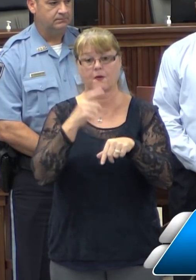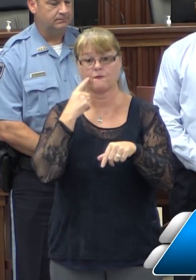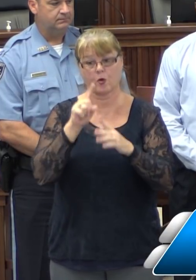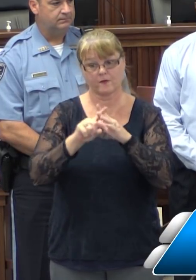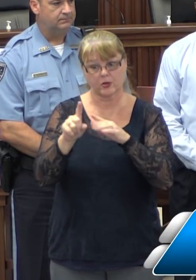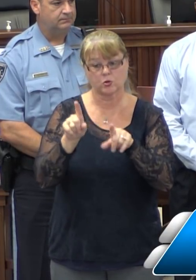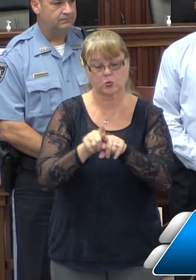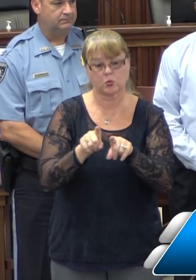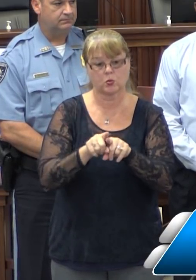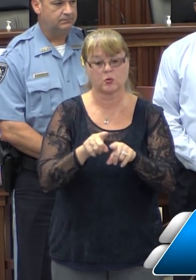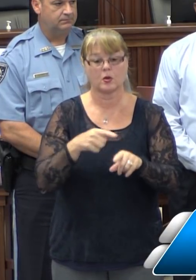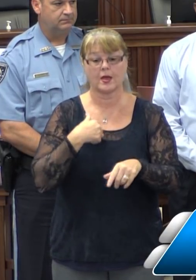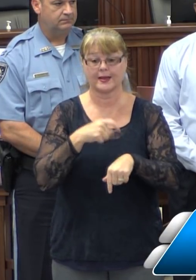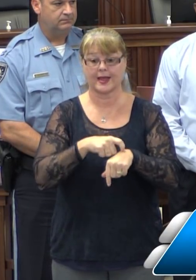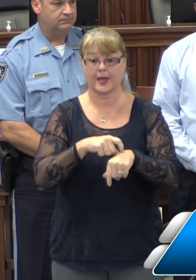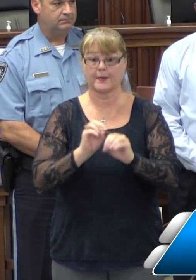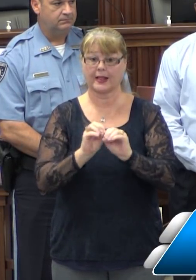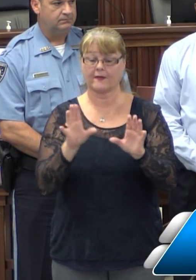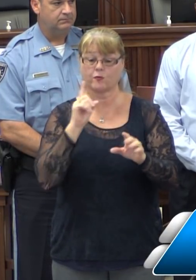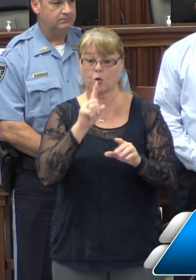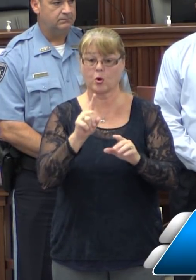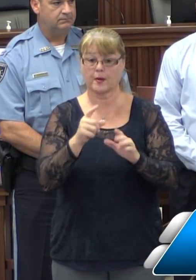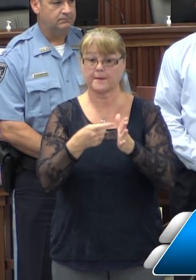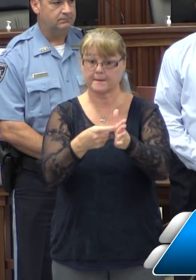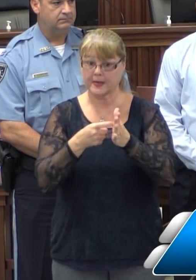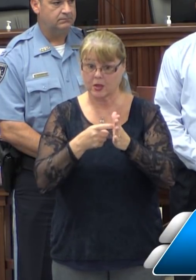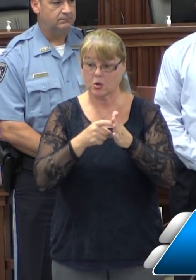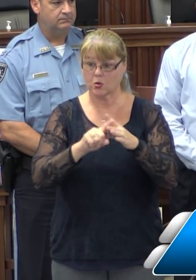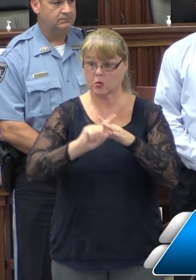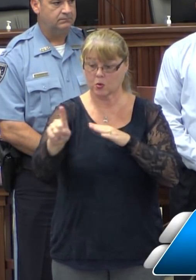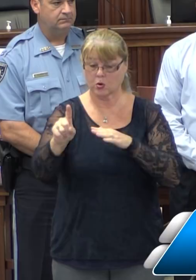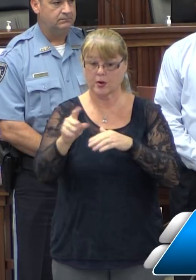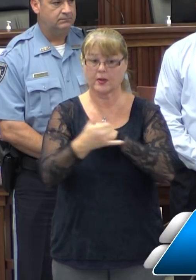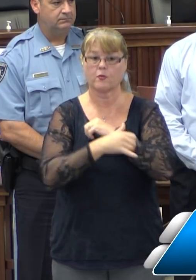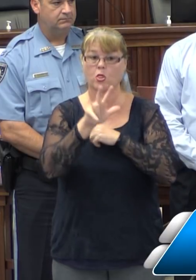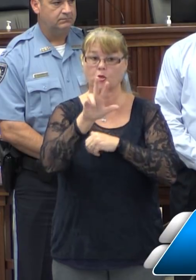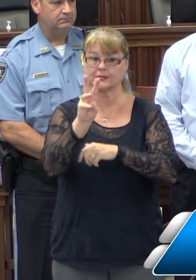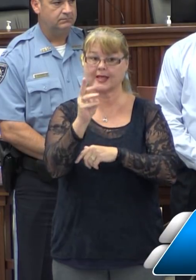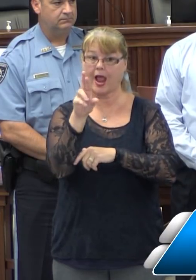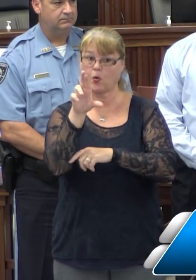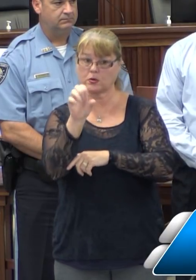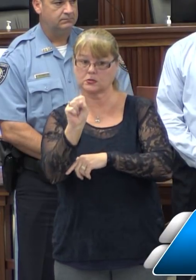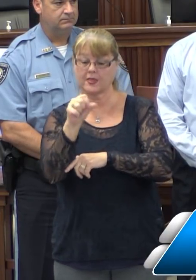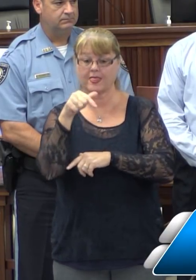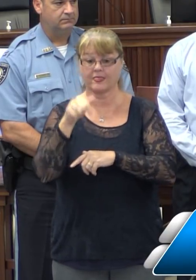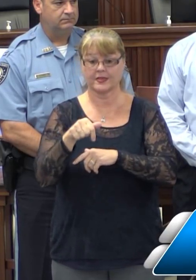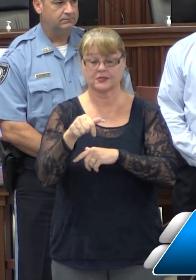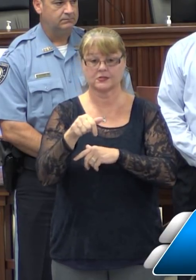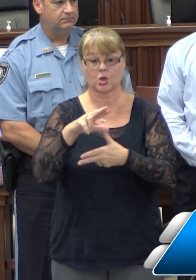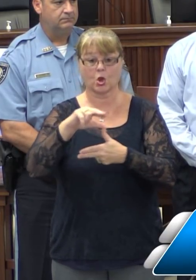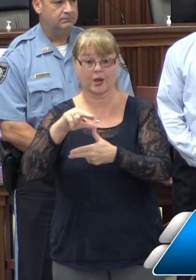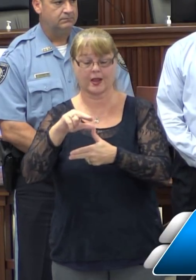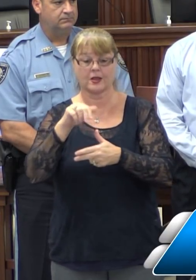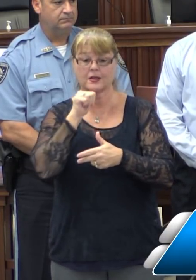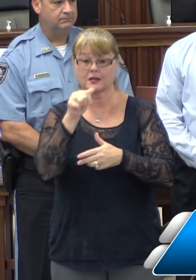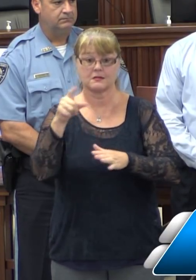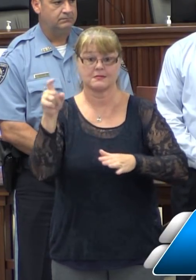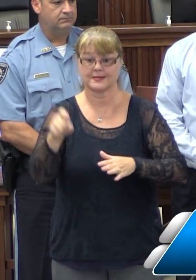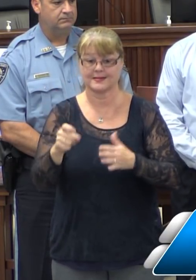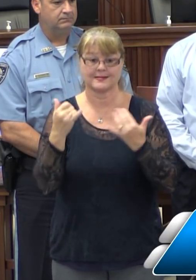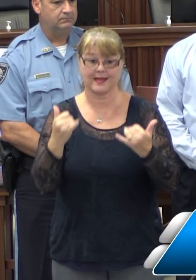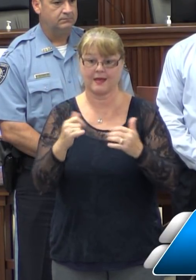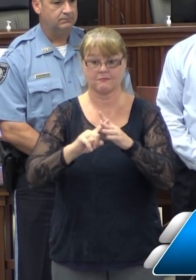our evacuation clearance time for a mandatory evacuation countywide is 36 hours. This storm doesn't necessitate a